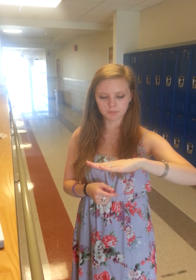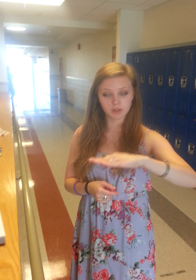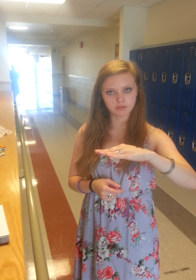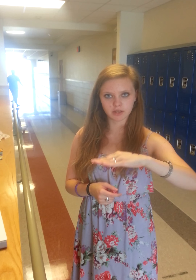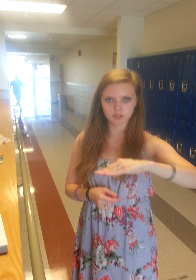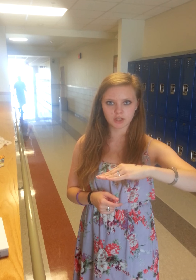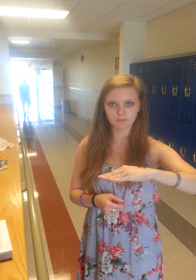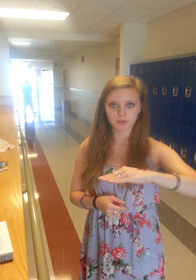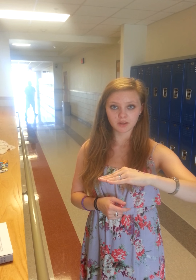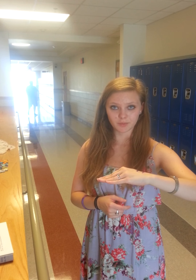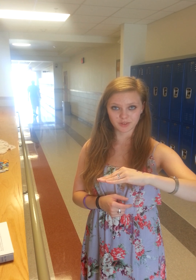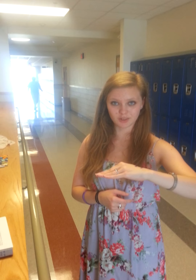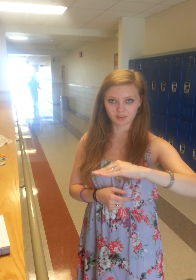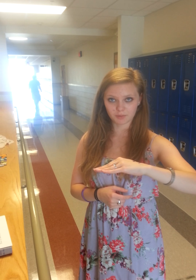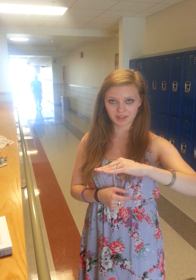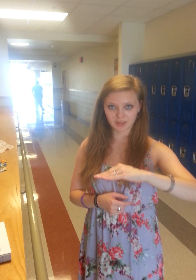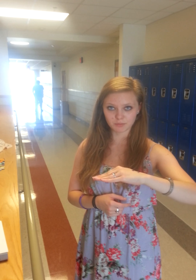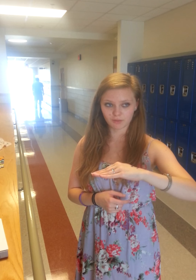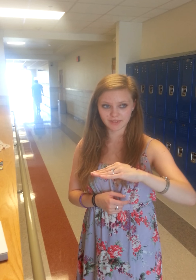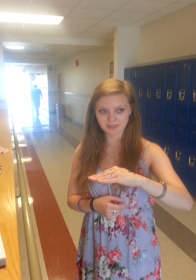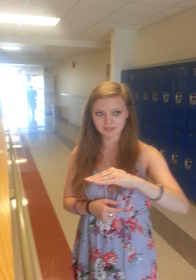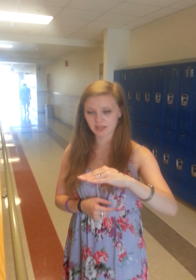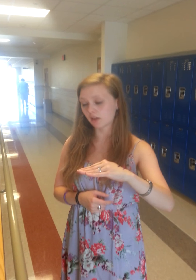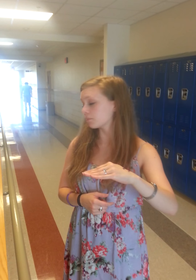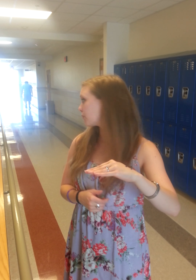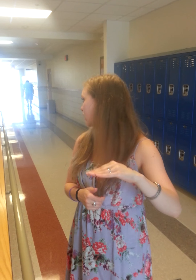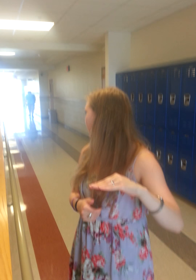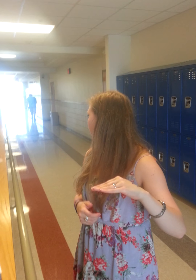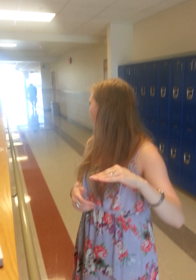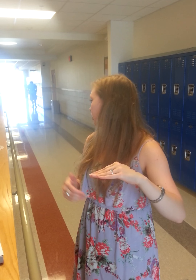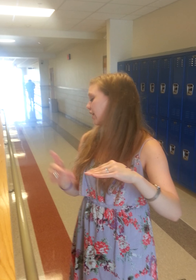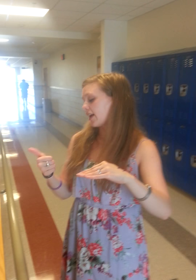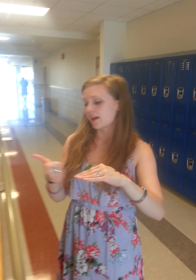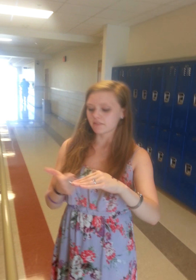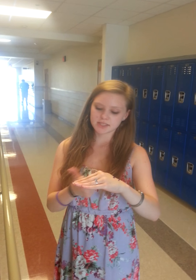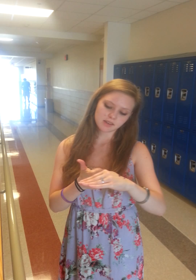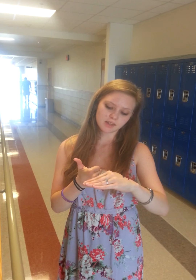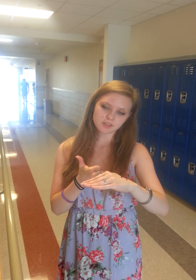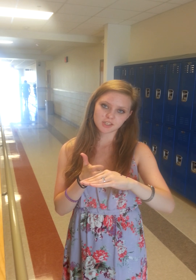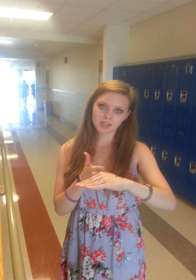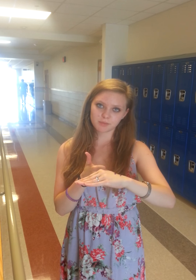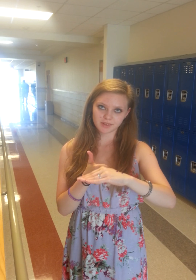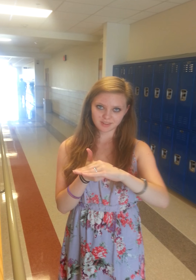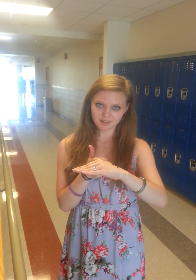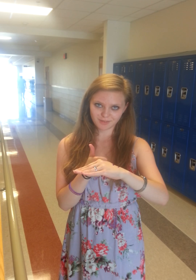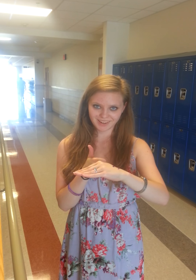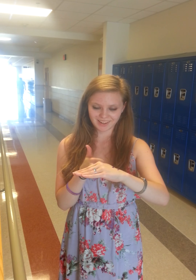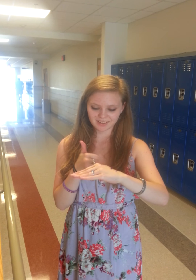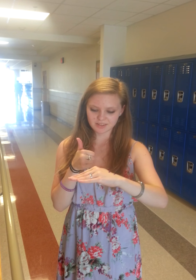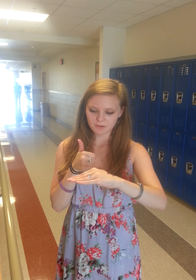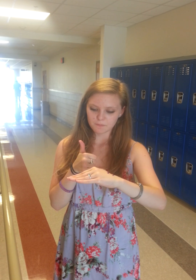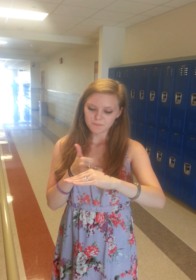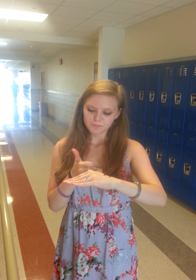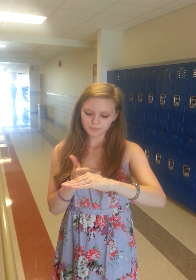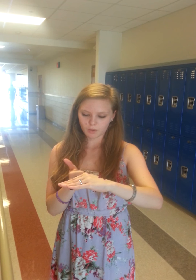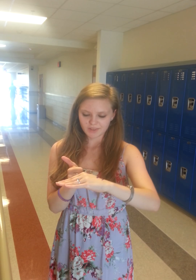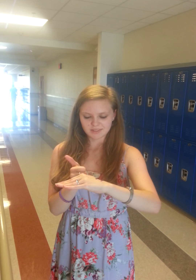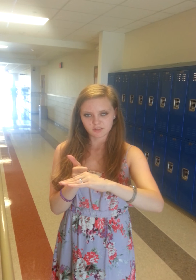closed hand shape with your non-dominant hand, palm facing down. And you're going to have a 10 hand shape with your dominant hand, palm facing your